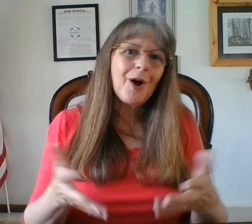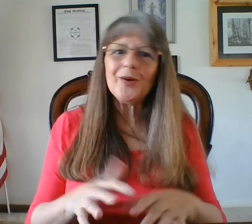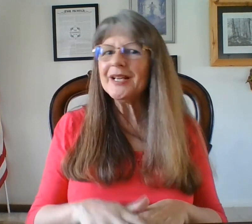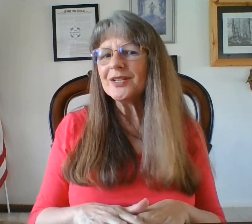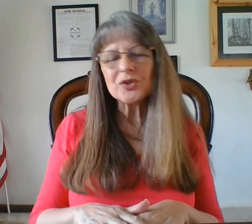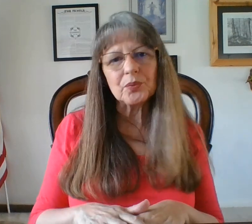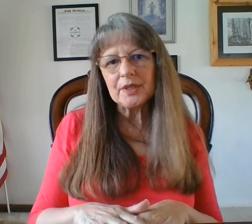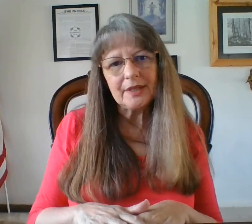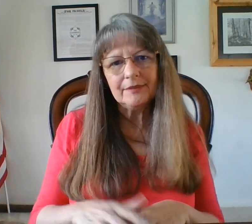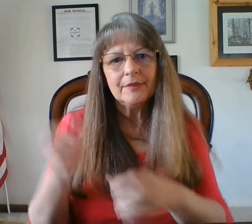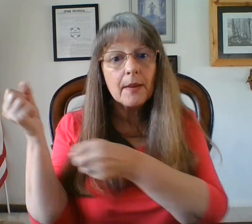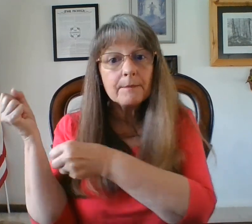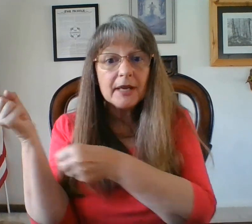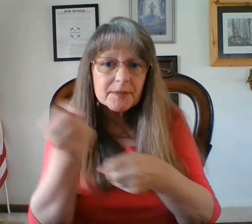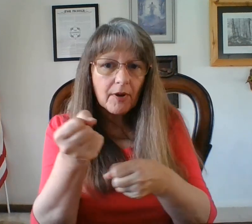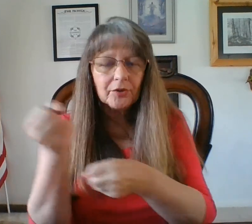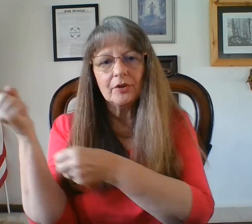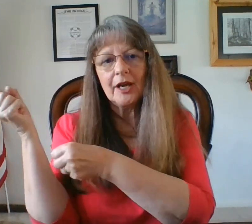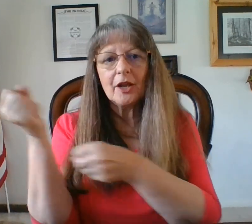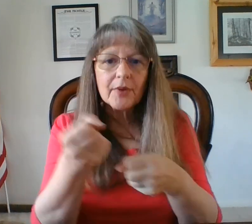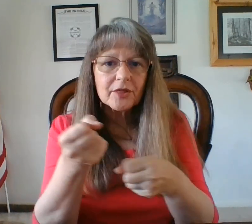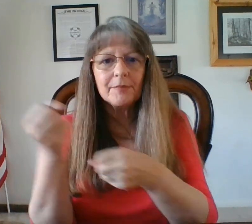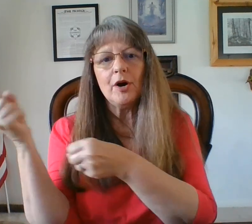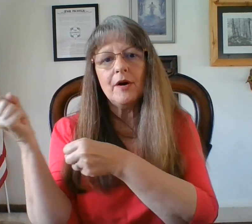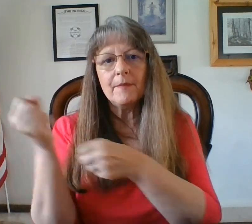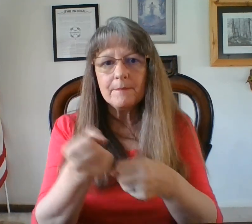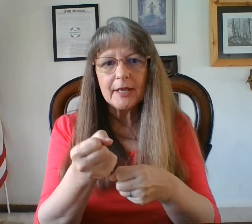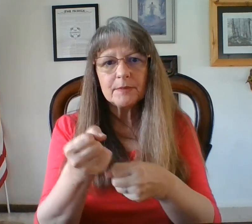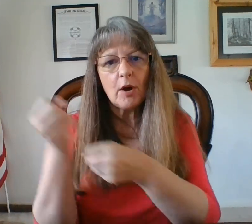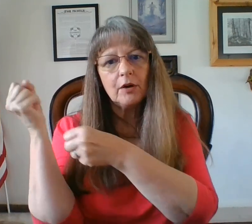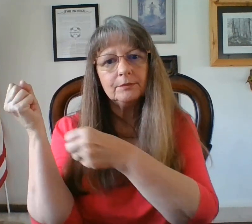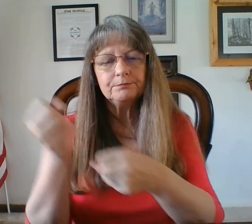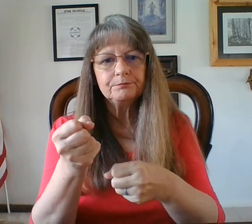Baseball is really baseball. You're going to go hit the ball. Baseball.